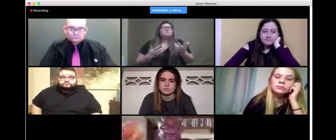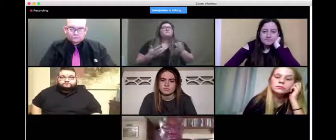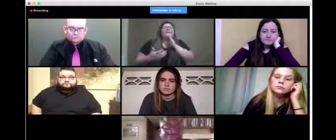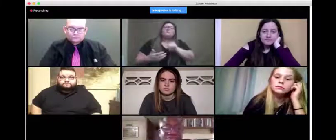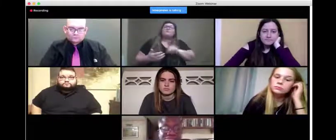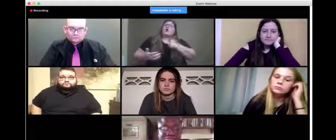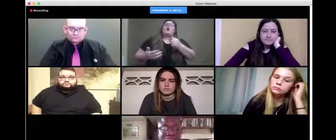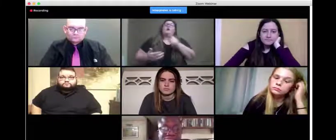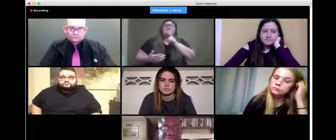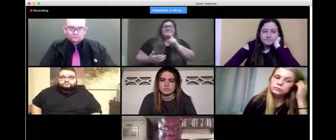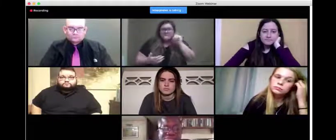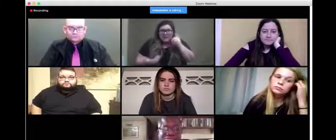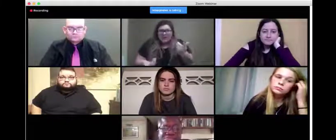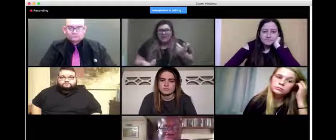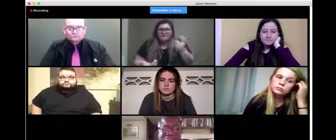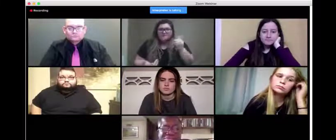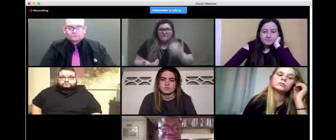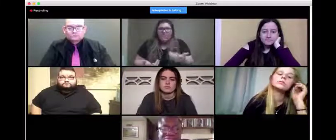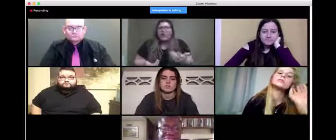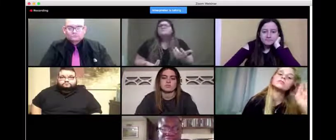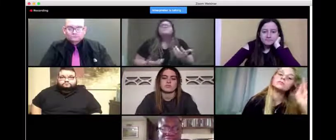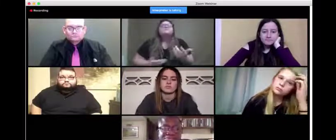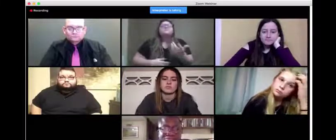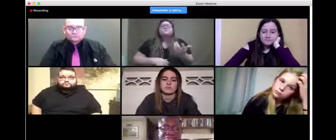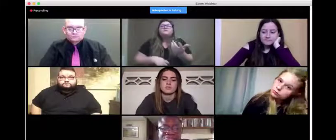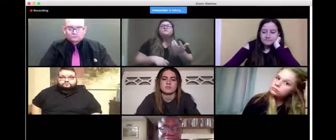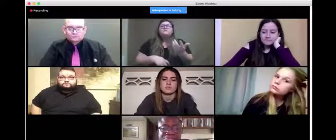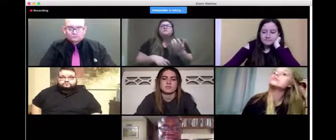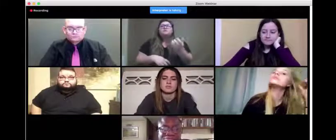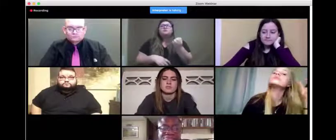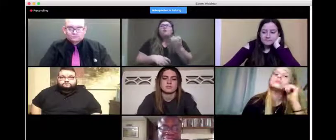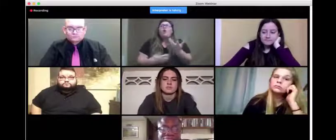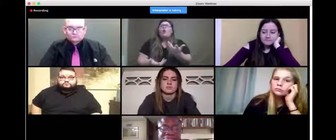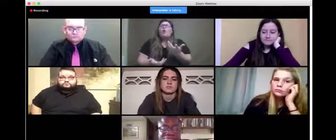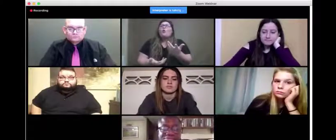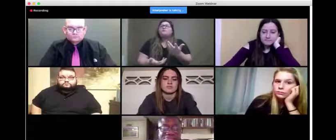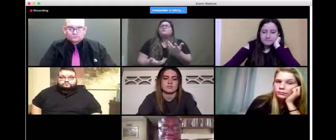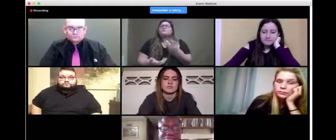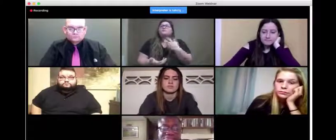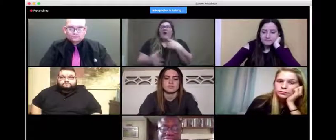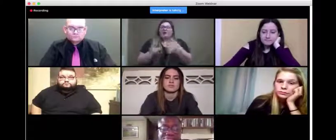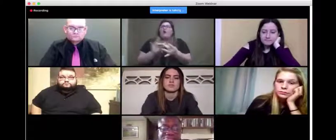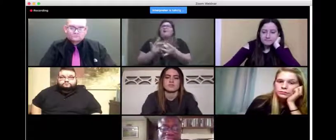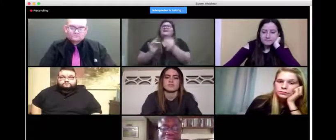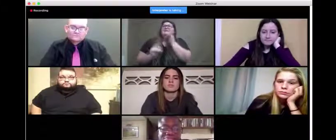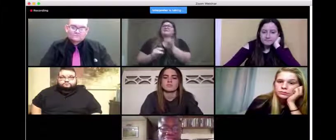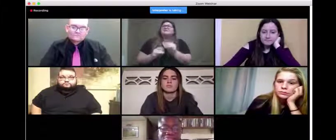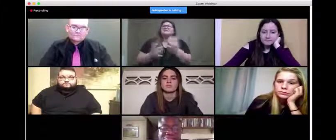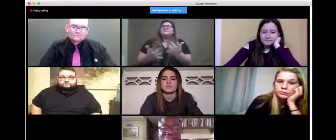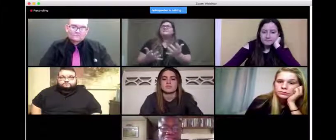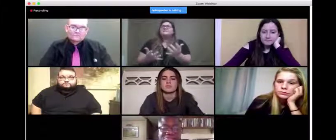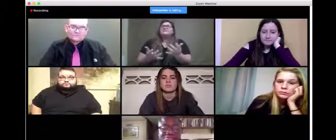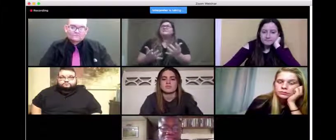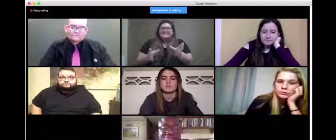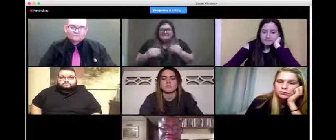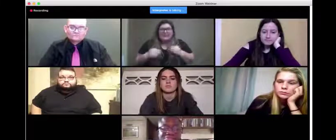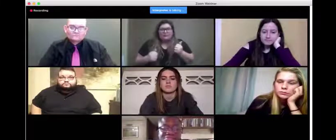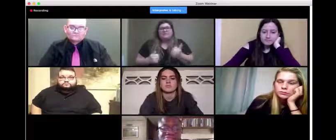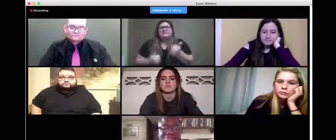So my comment is accept yourself. Don't worry about everybody else and what